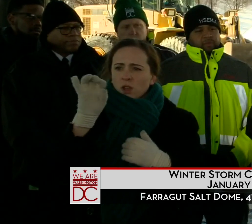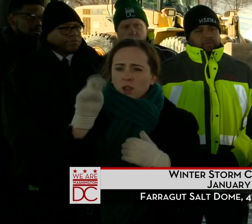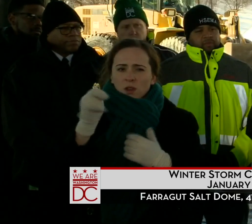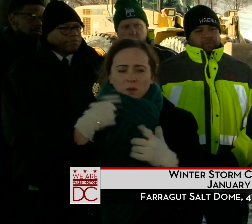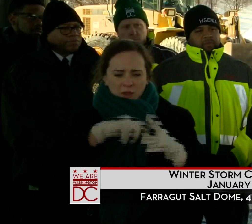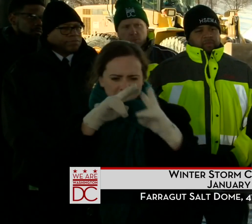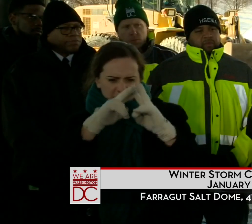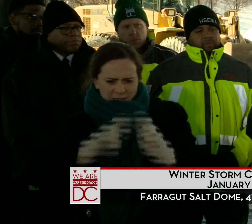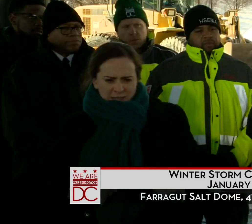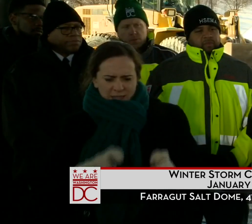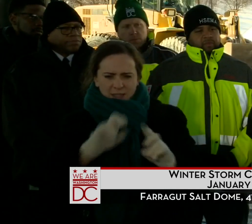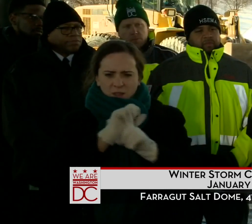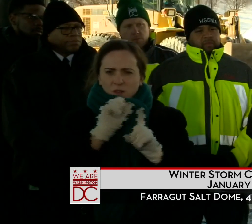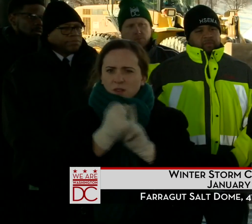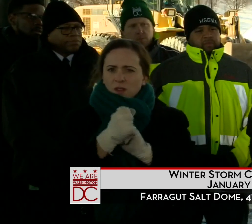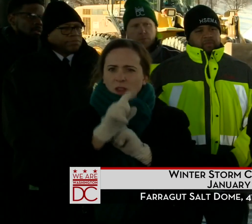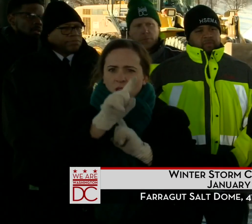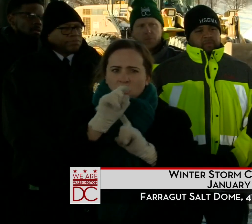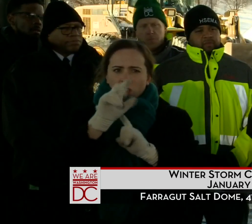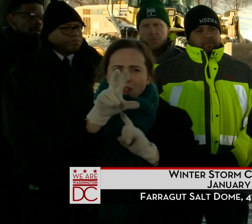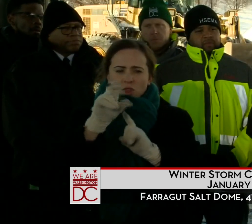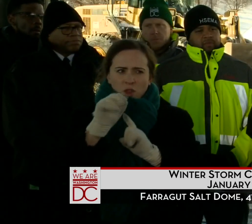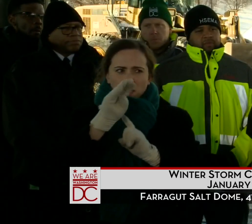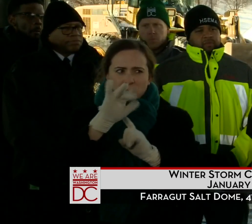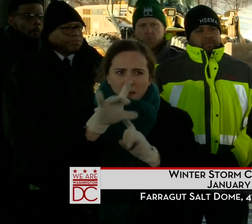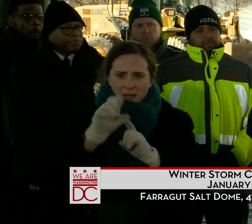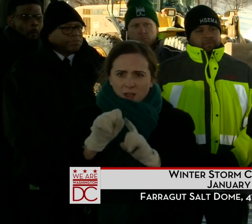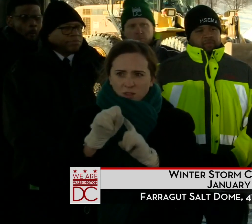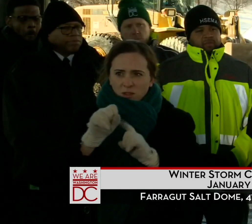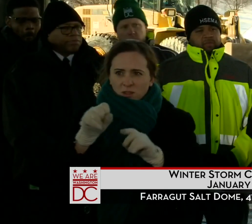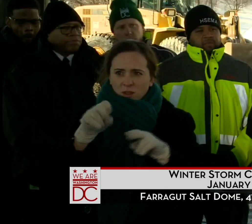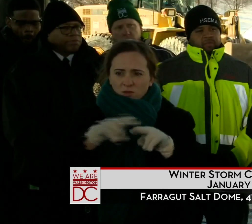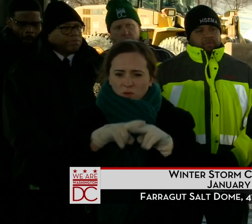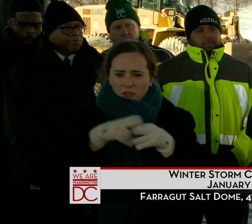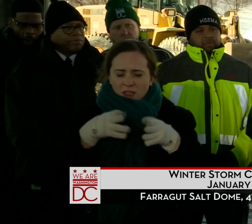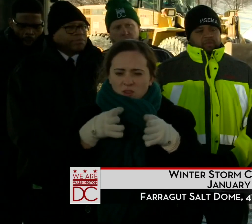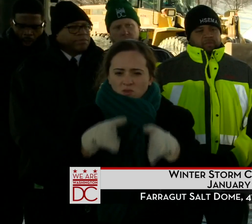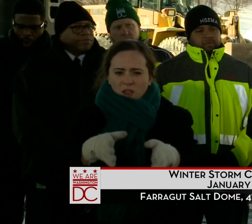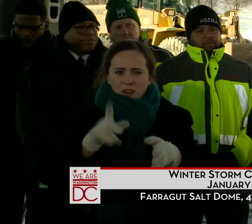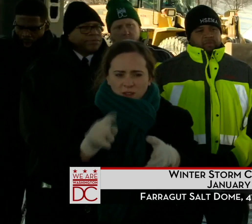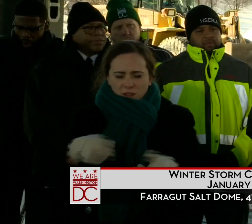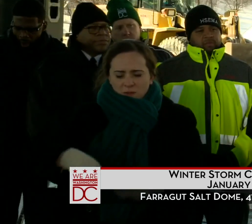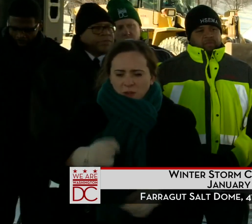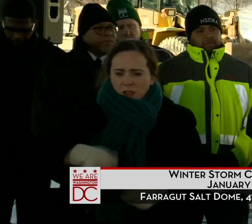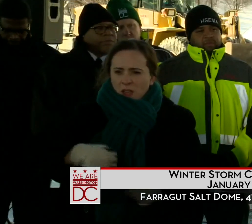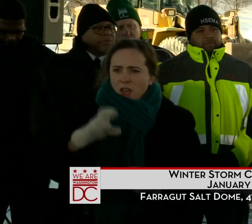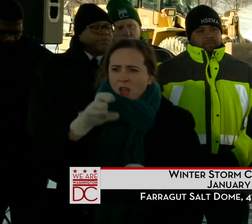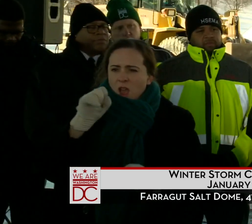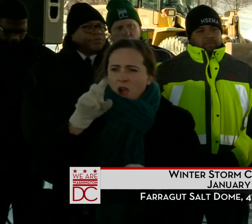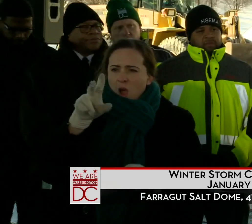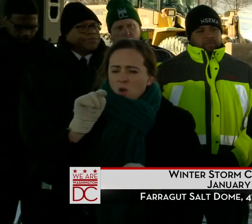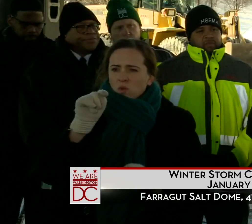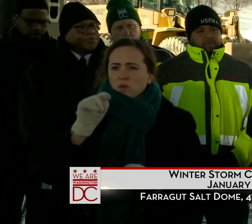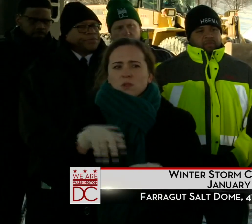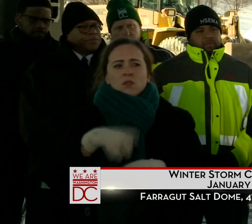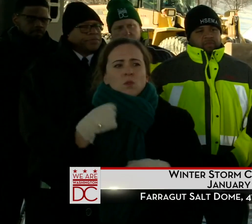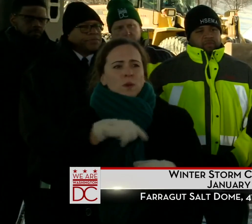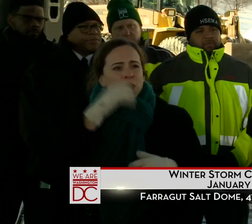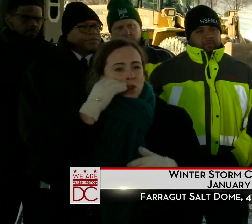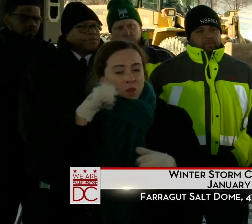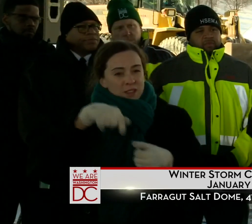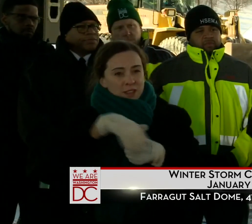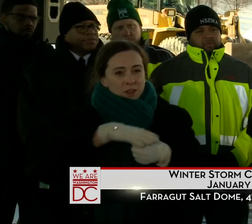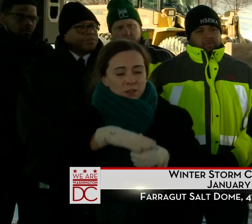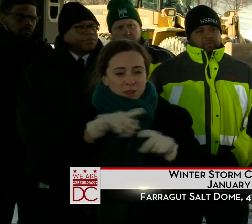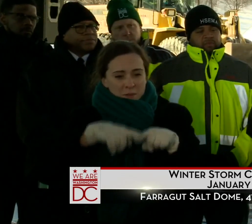now. We've got 130 miles of above-ground track that needs to be plowed, switches that need to be dug out. So it's a massive, massive effort. But we know that the region is counting on